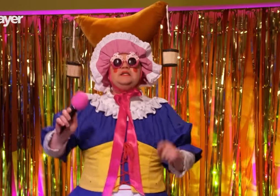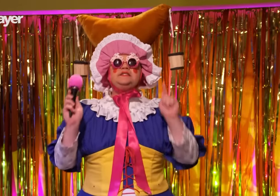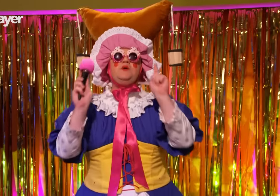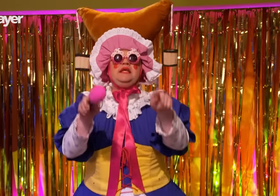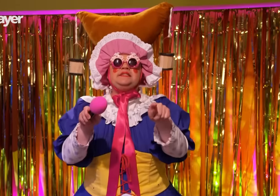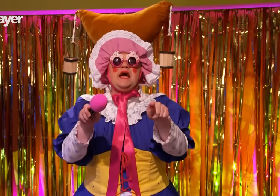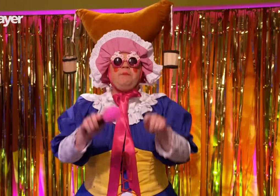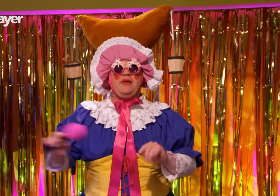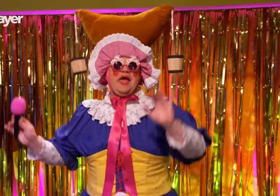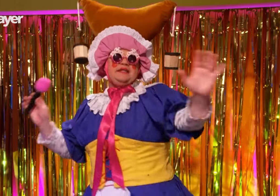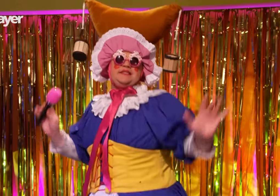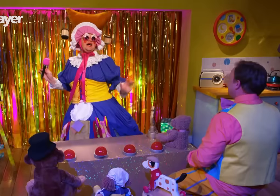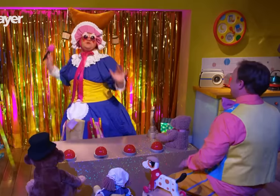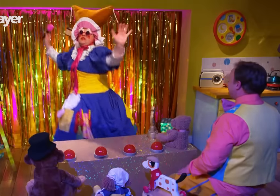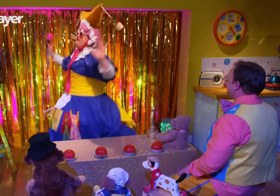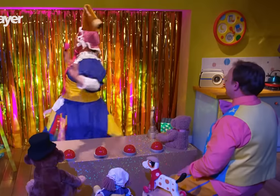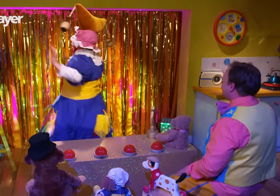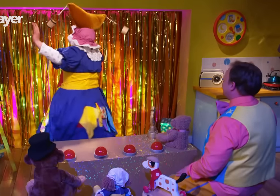So listen up and dance with me.